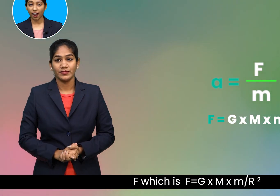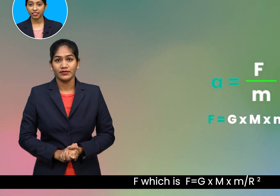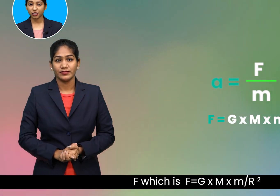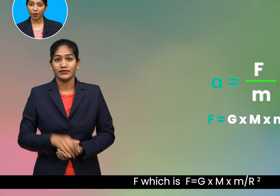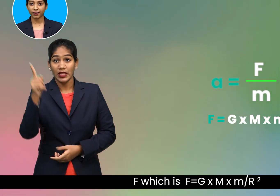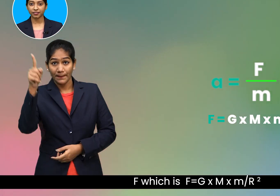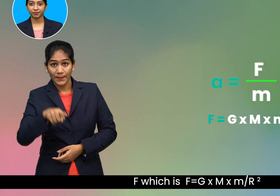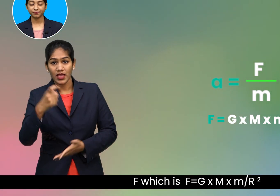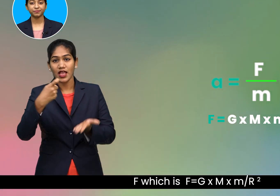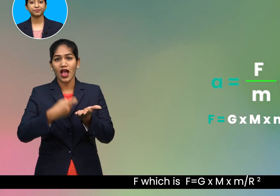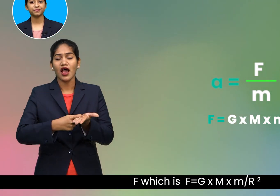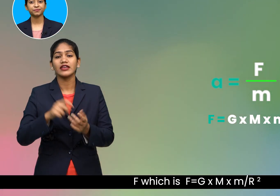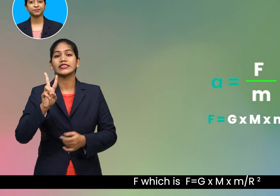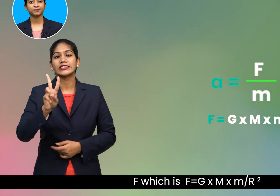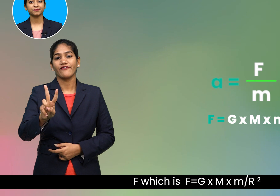by r square,